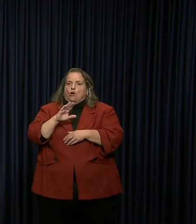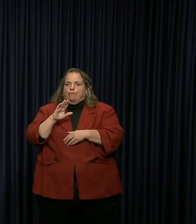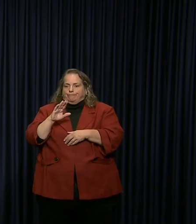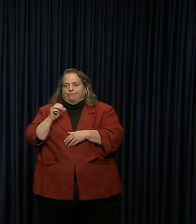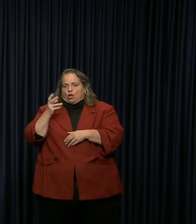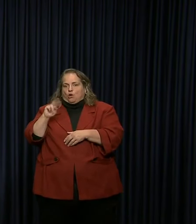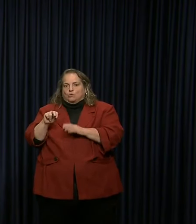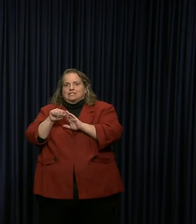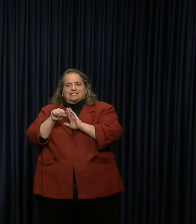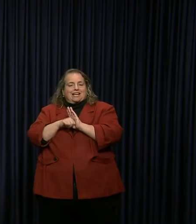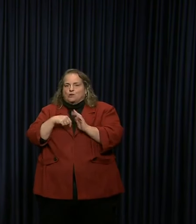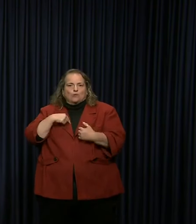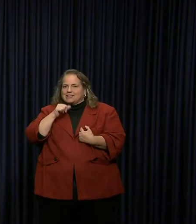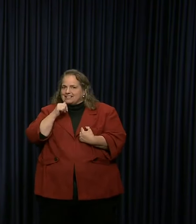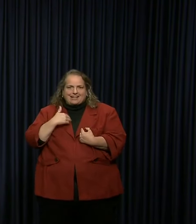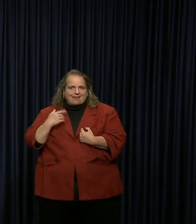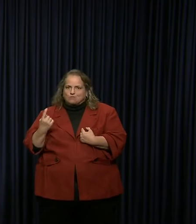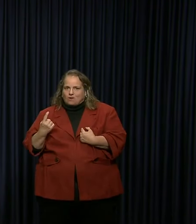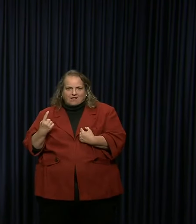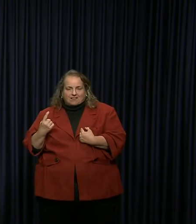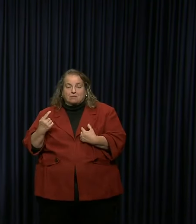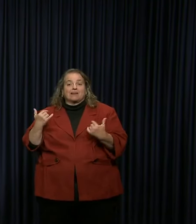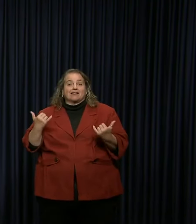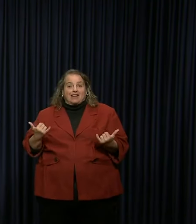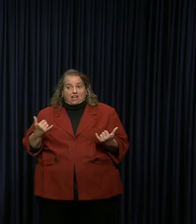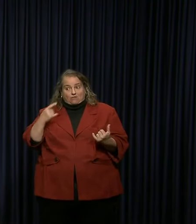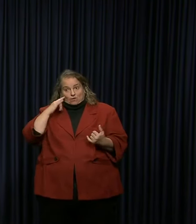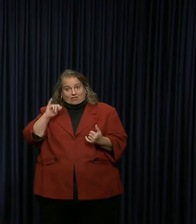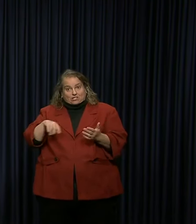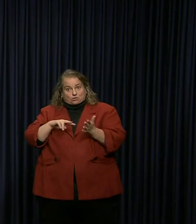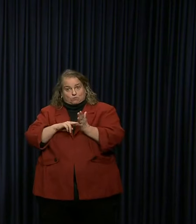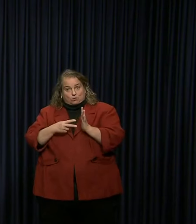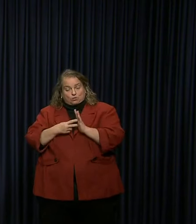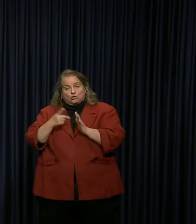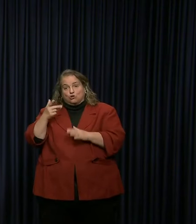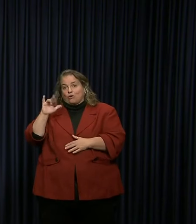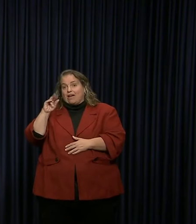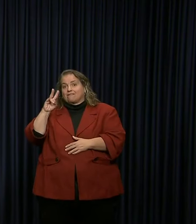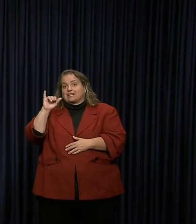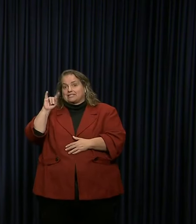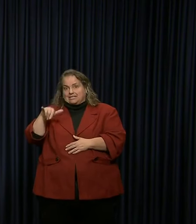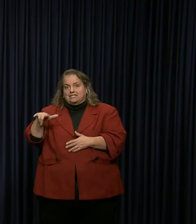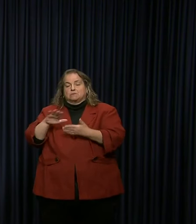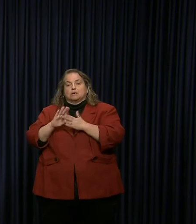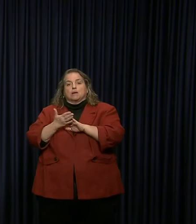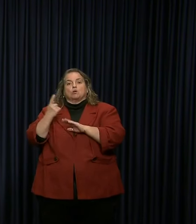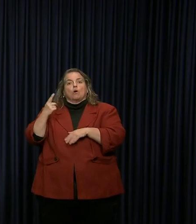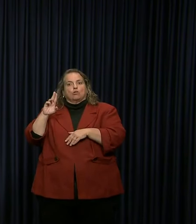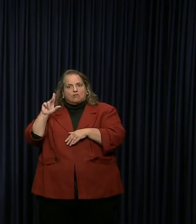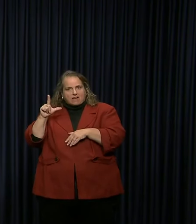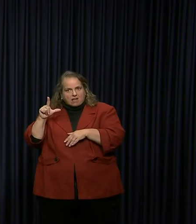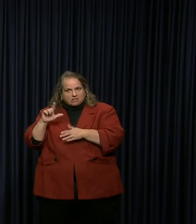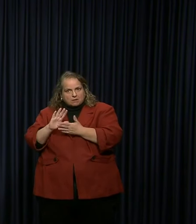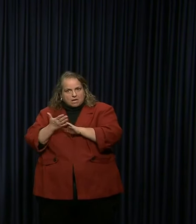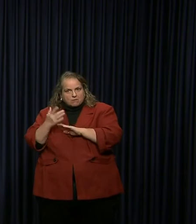backyard. We didn't have any of these, but you know what? For this purpose, Gravity's becoming one. U of L is becoming